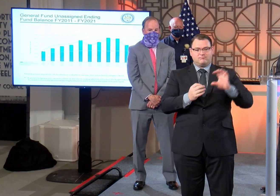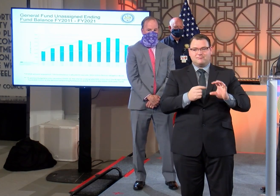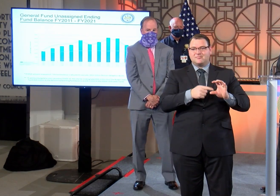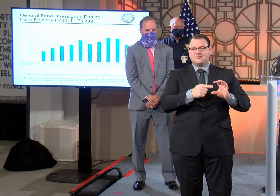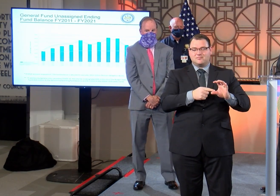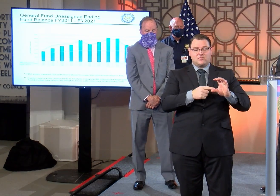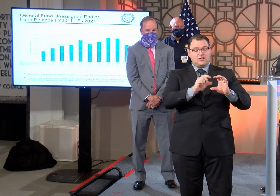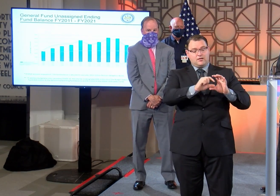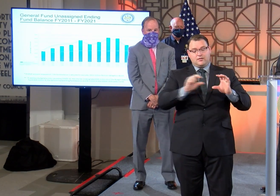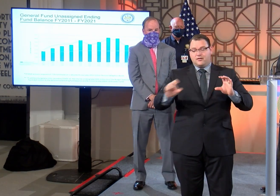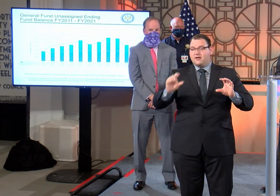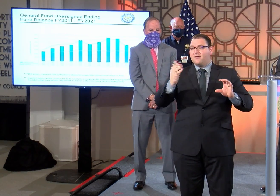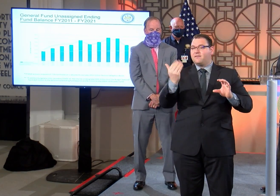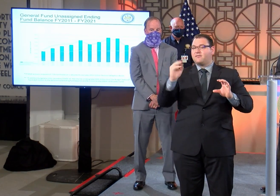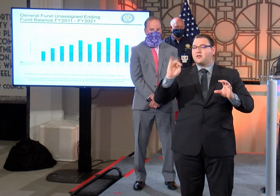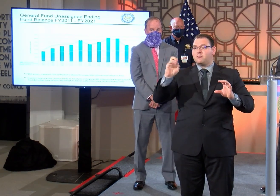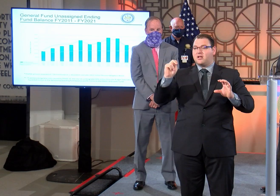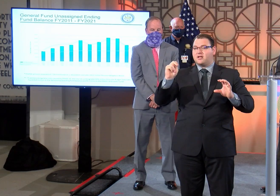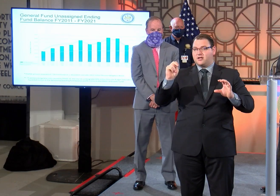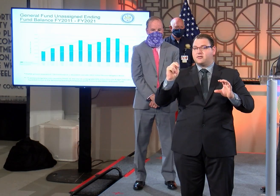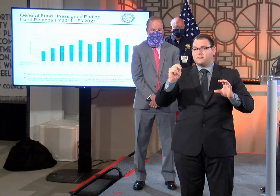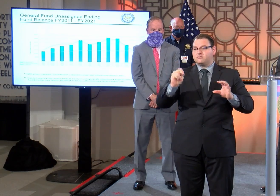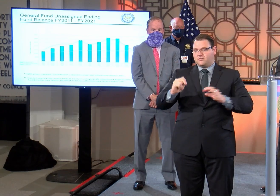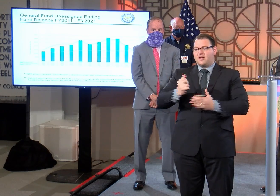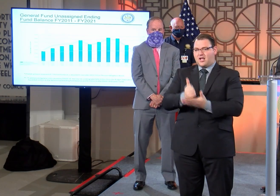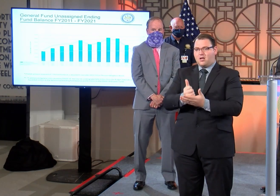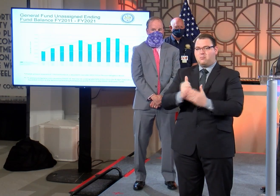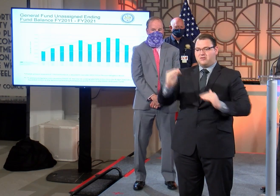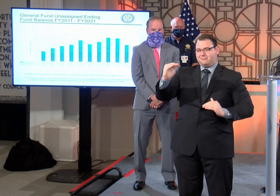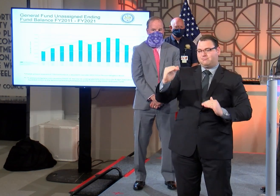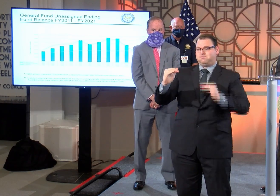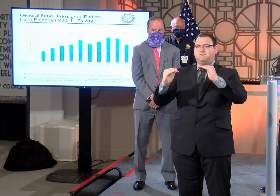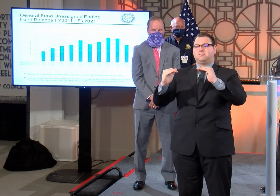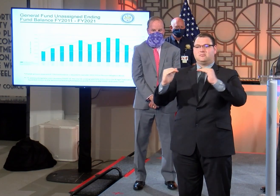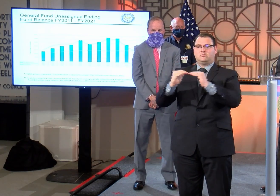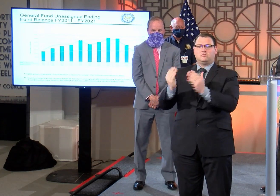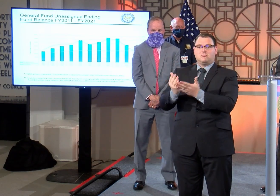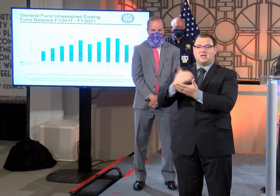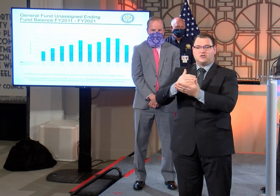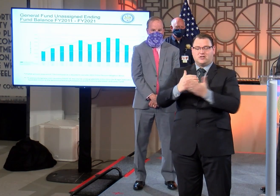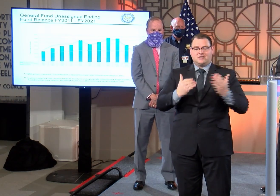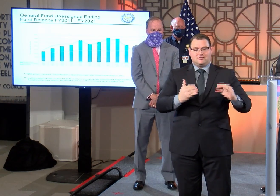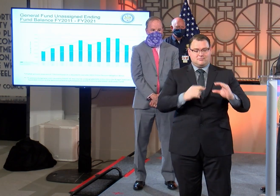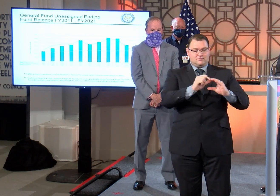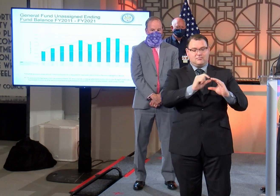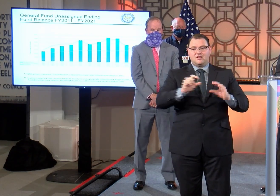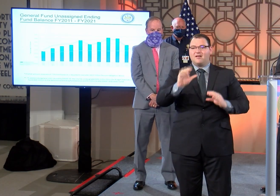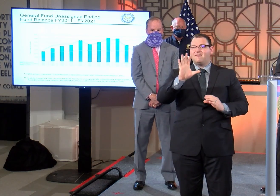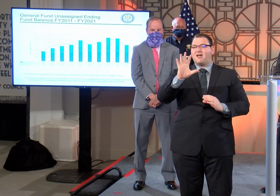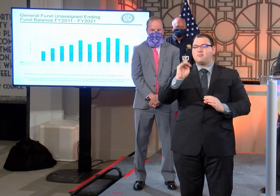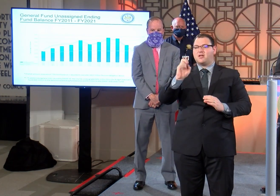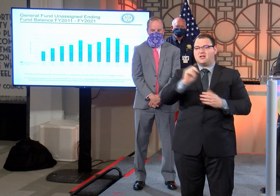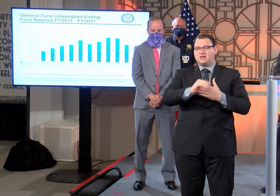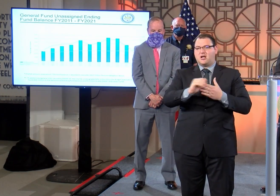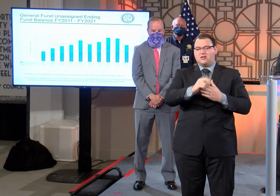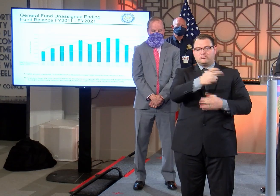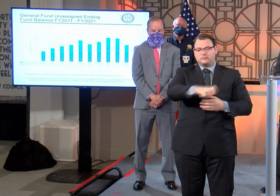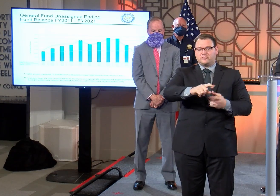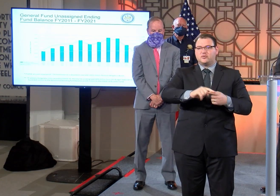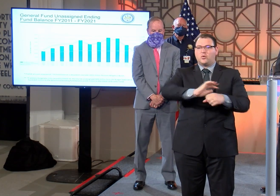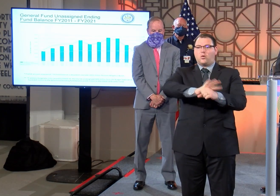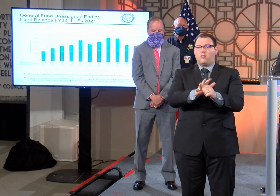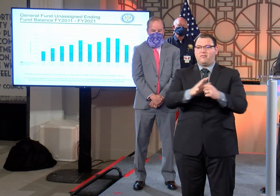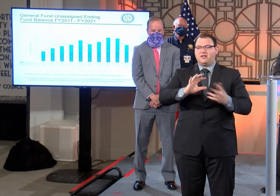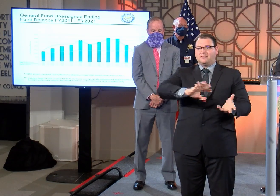to balance the budget, and $5 million has already been transferred to the COVID-19 Disaster Fund. What does this mean for the